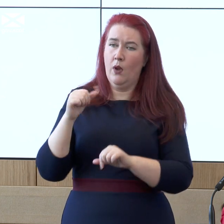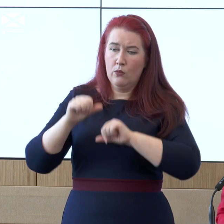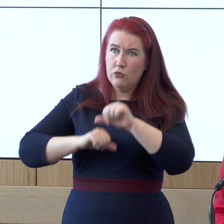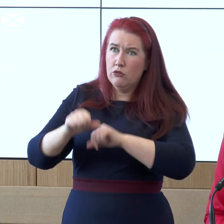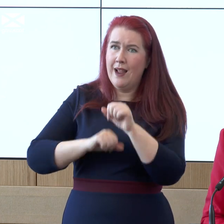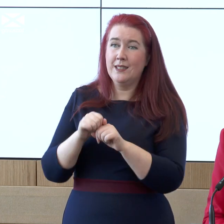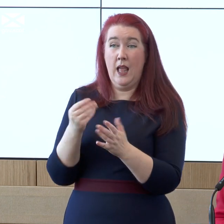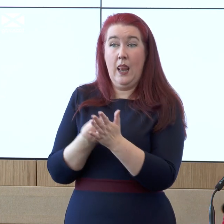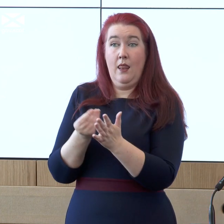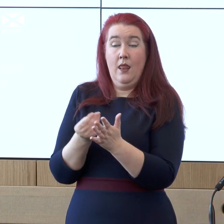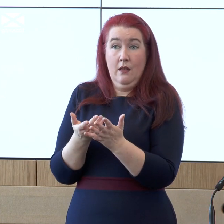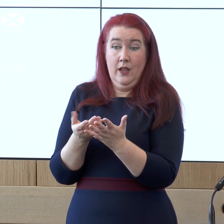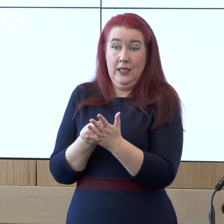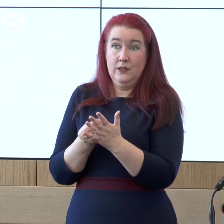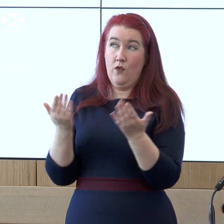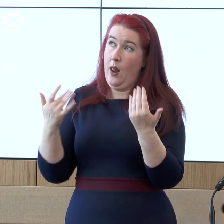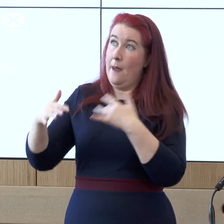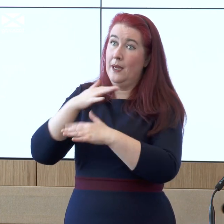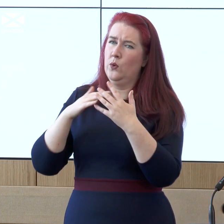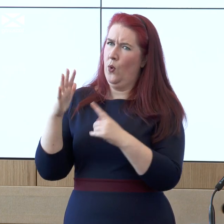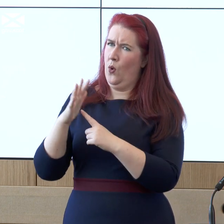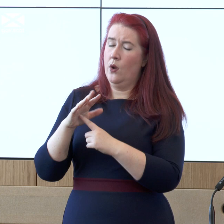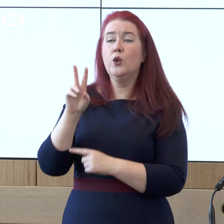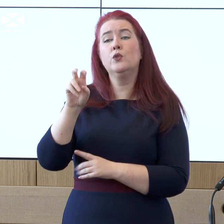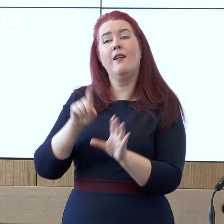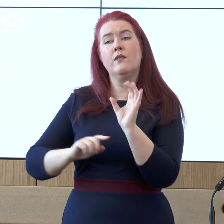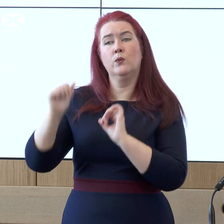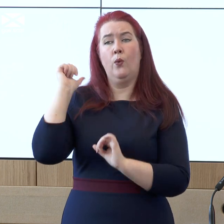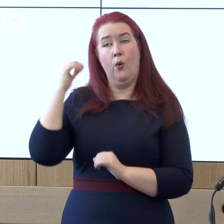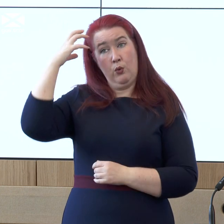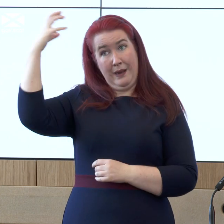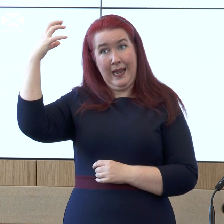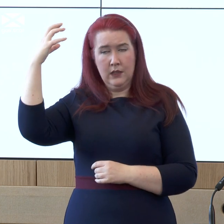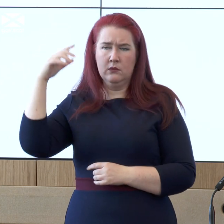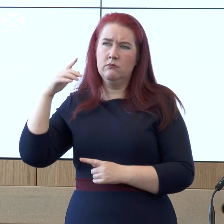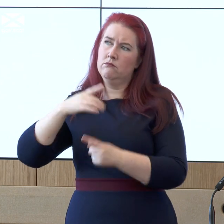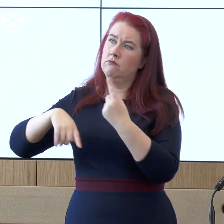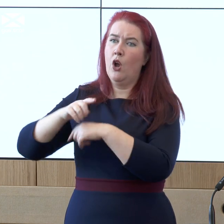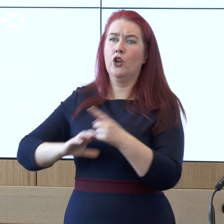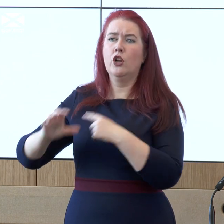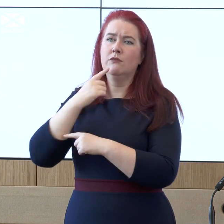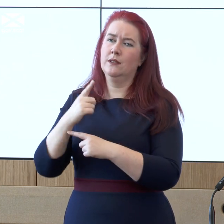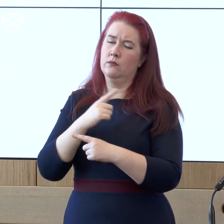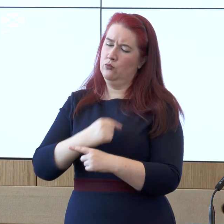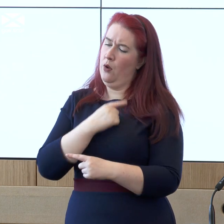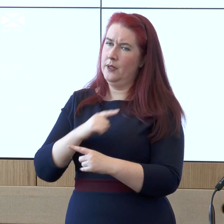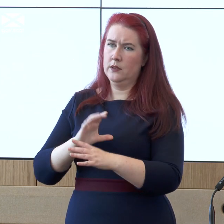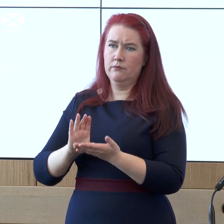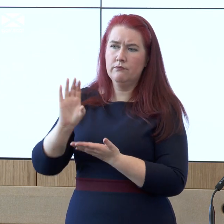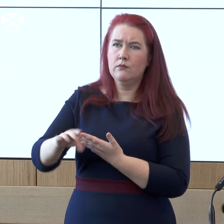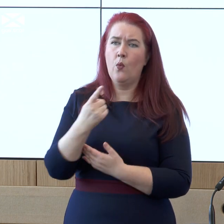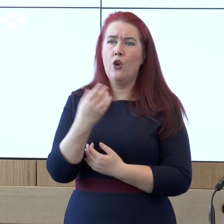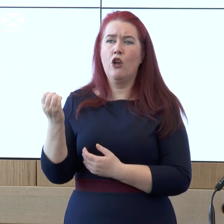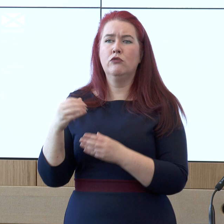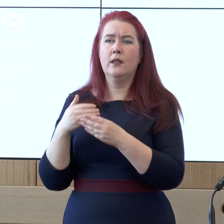finance is key. 12 years ago in Copenhagen, developed countries promised $100 billion of